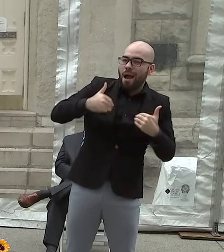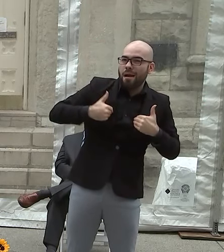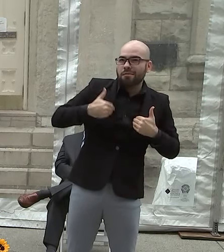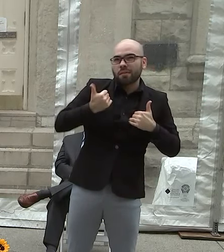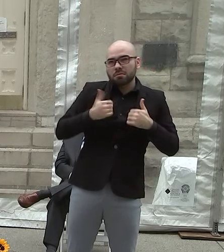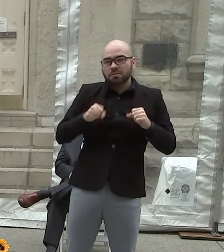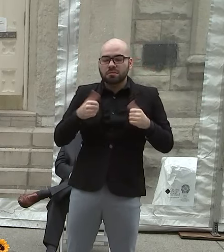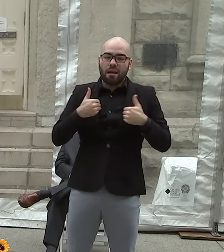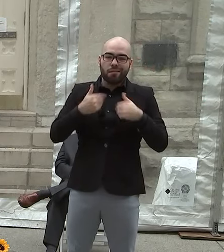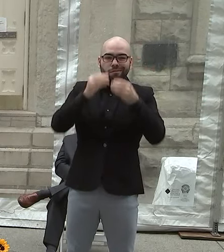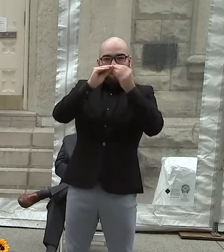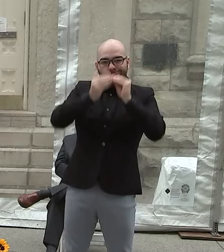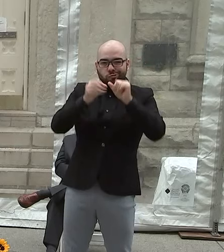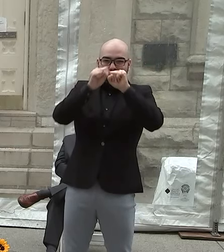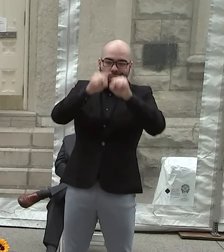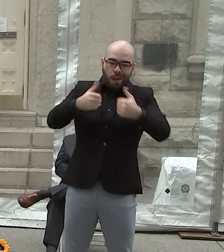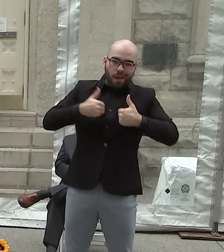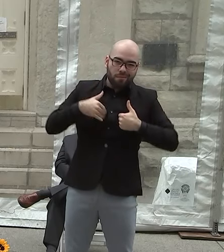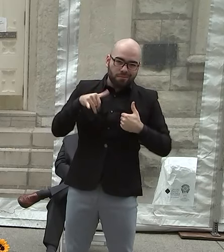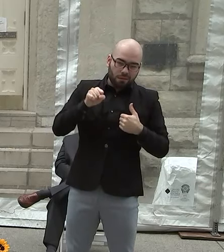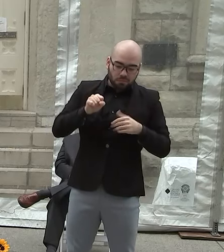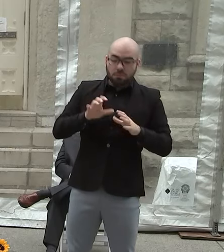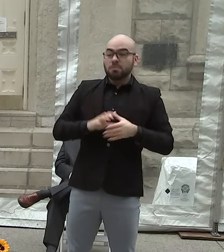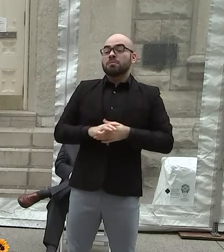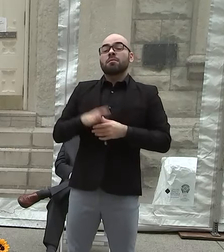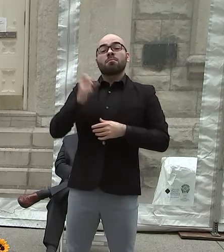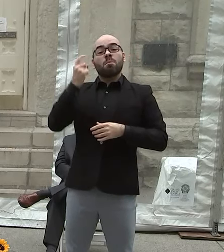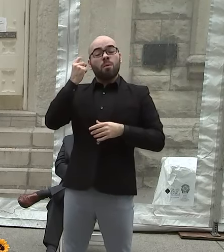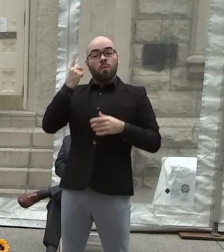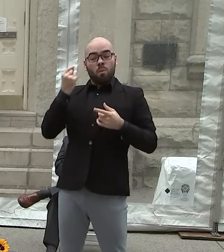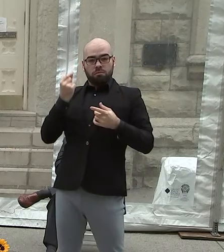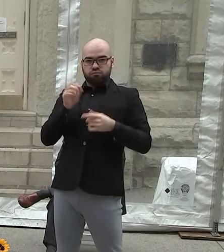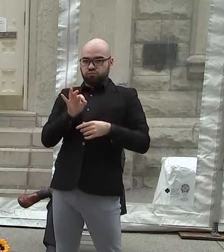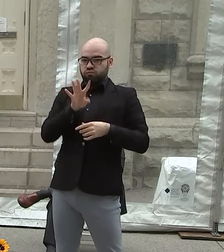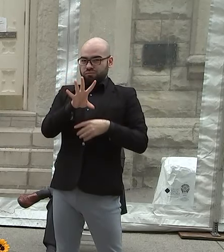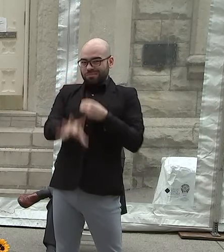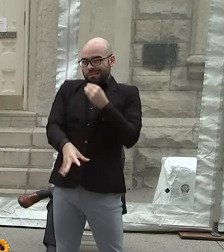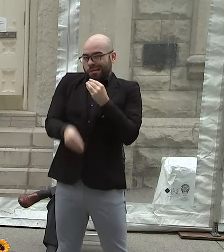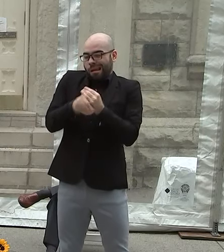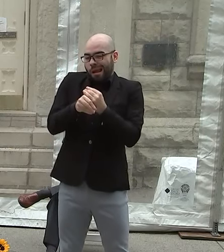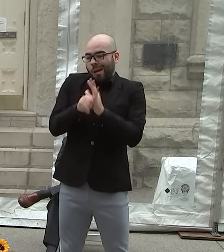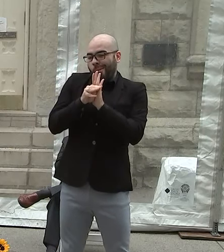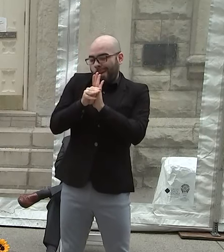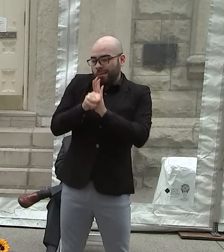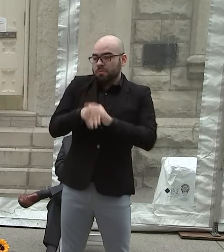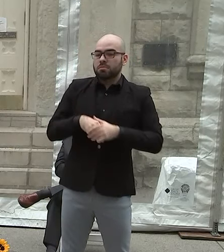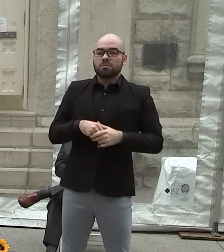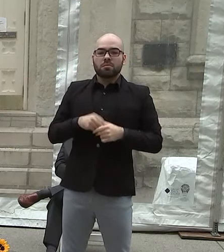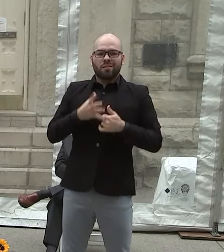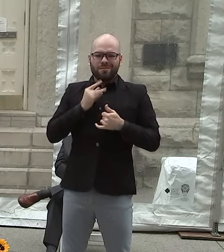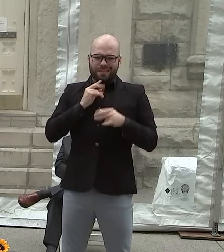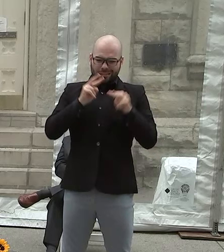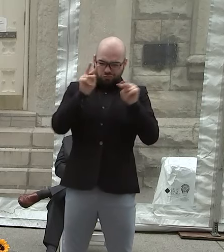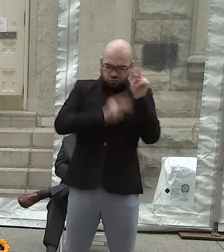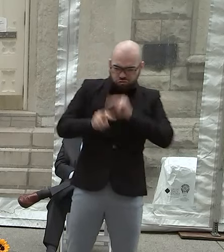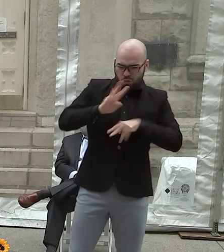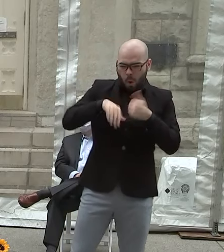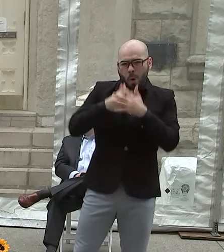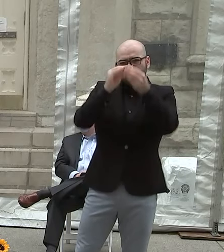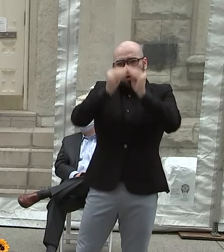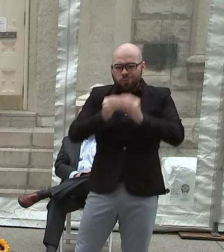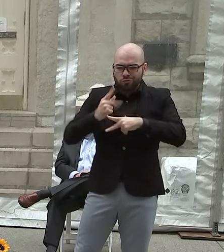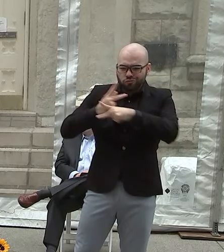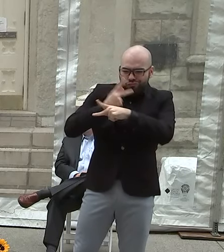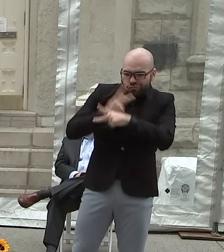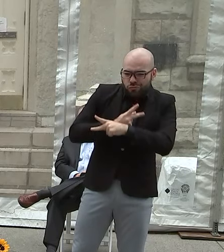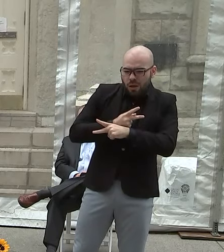most interesting parts of the conversation. I can tell you that in addition to the modeling that's been done looking at, exactly where this